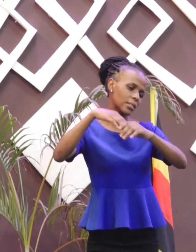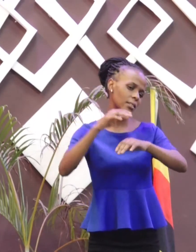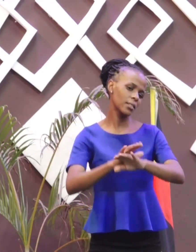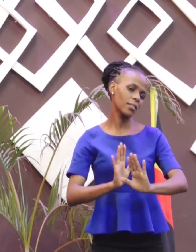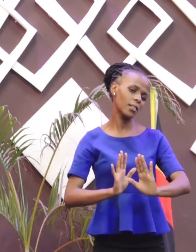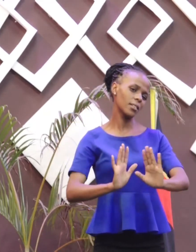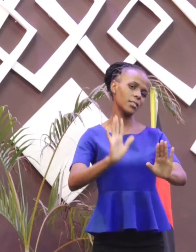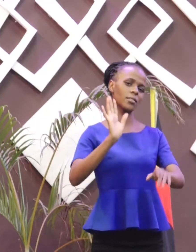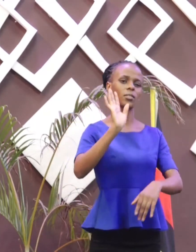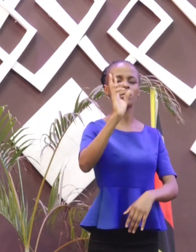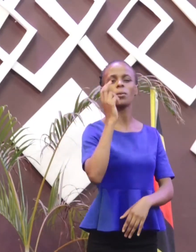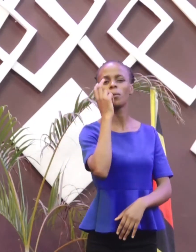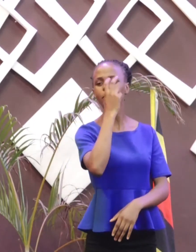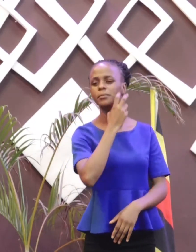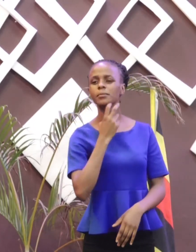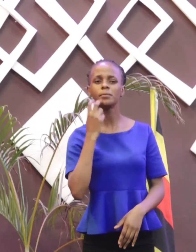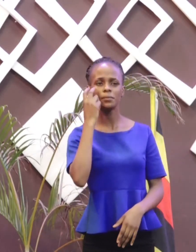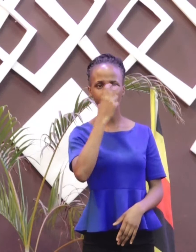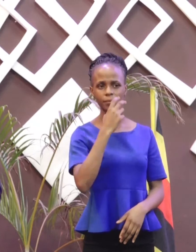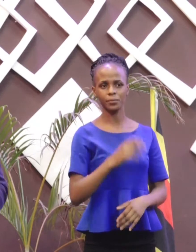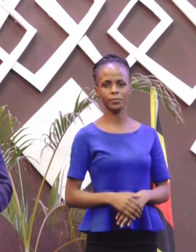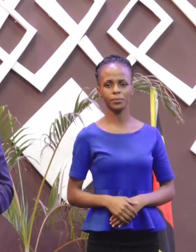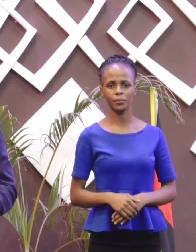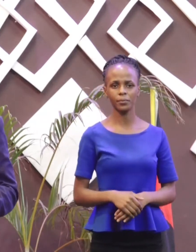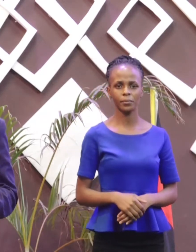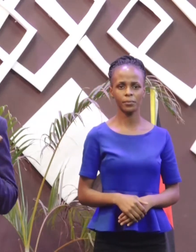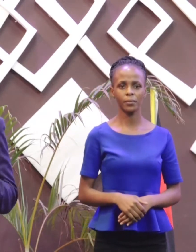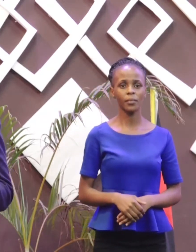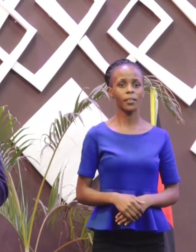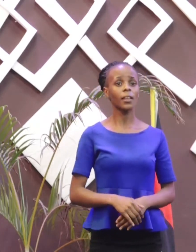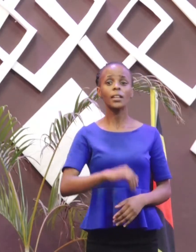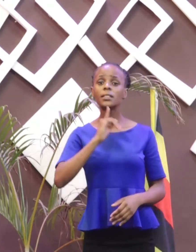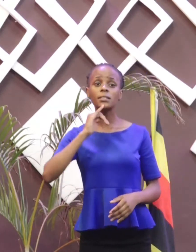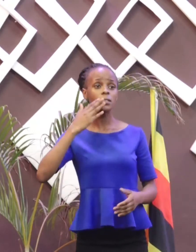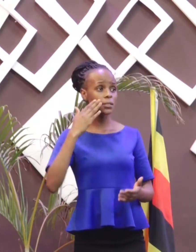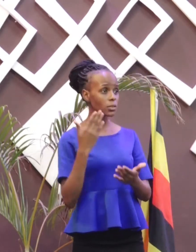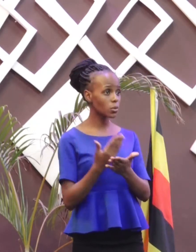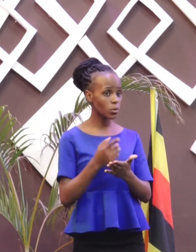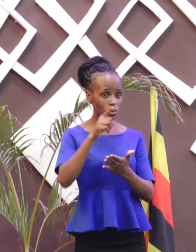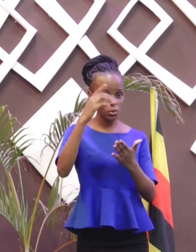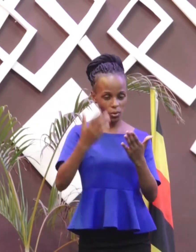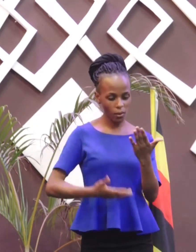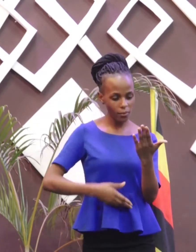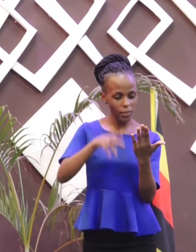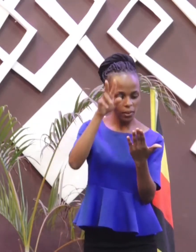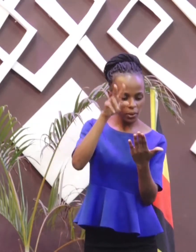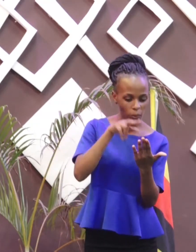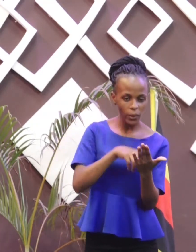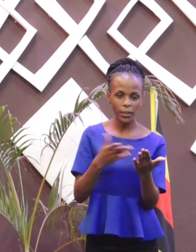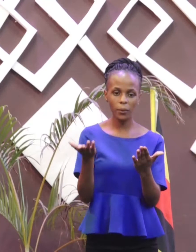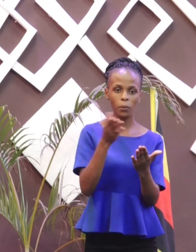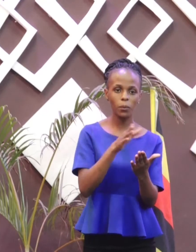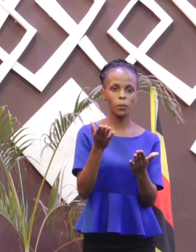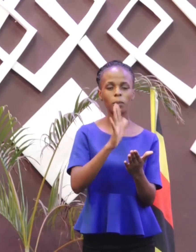Agambe kitabo kino ekyamateeka tekiivenga mu kamwa ko. It's good you've read your Bible. Kirungi